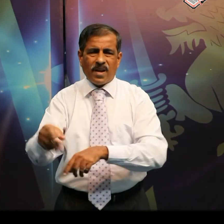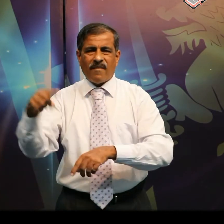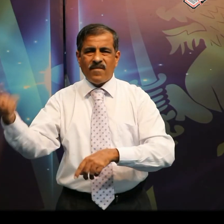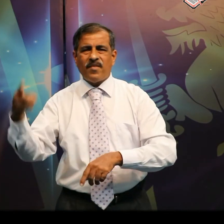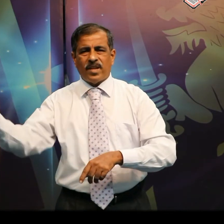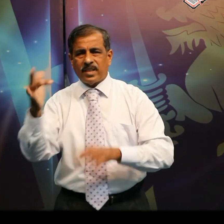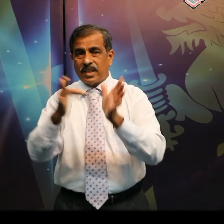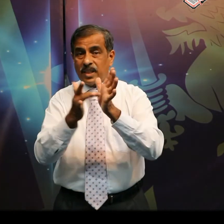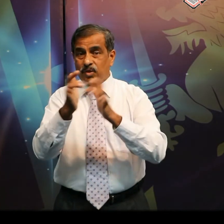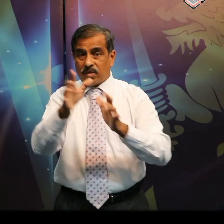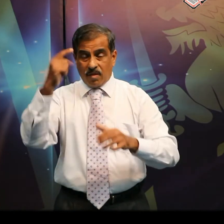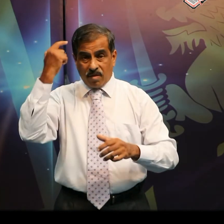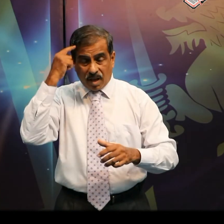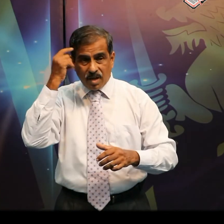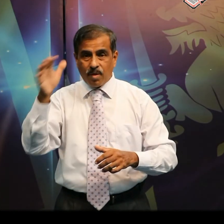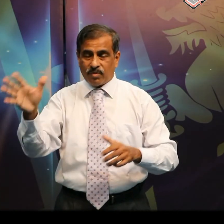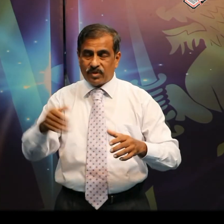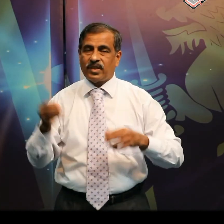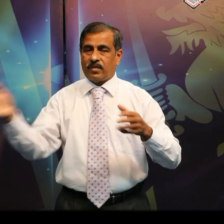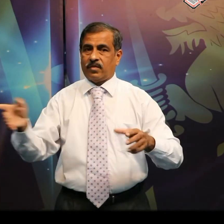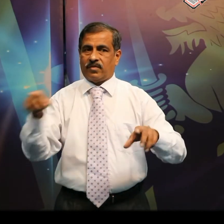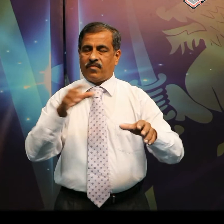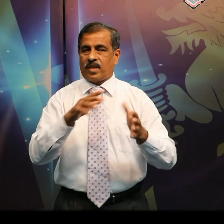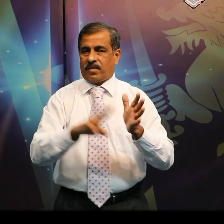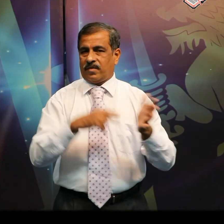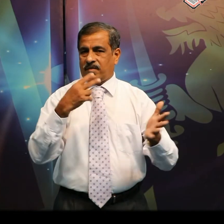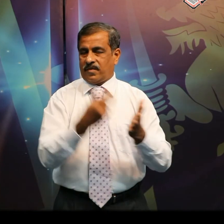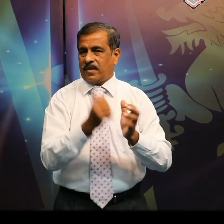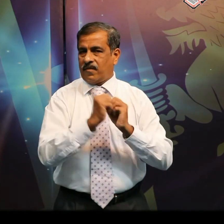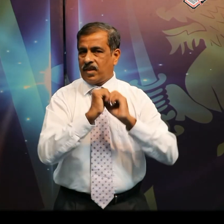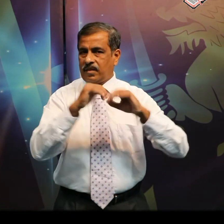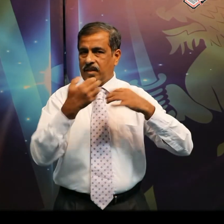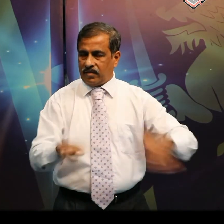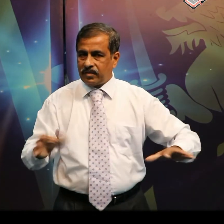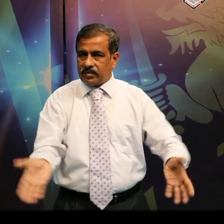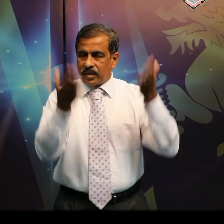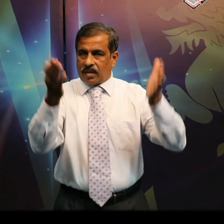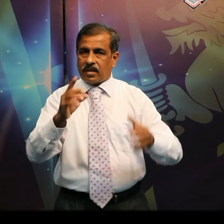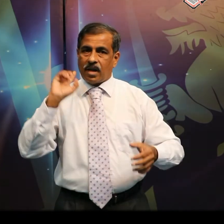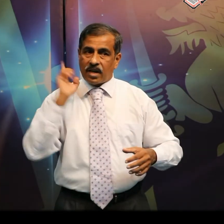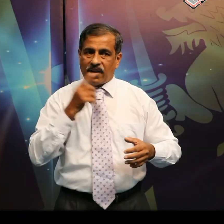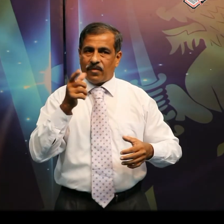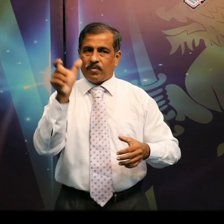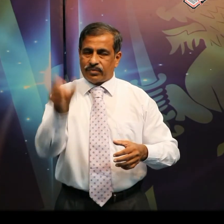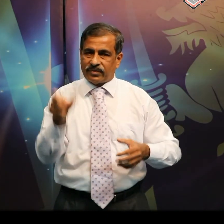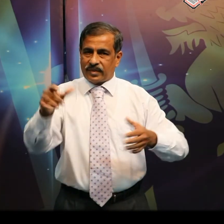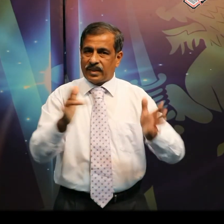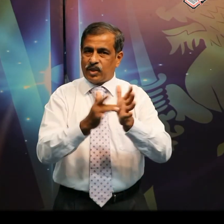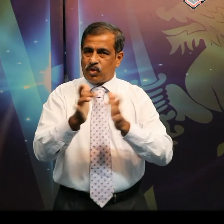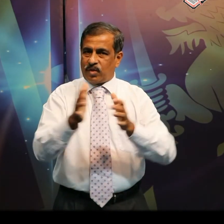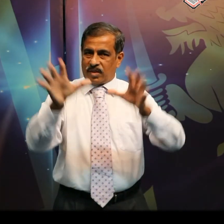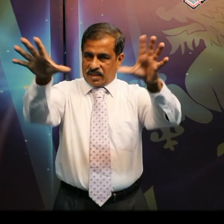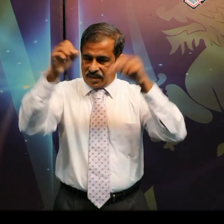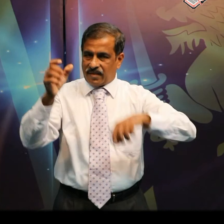know Christ and to grow in Christ. Last but not least, I would like to thank the